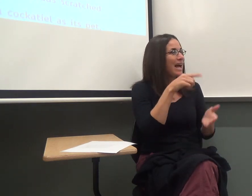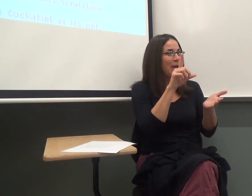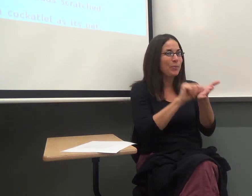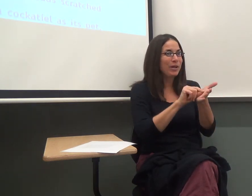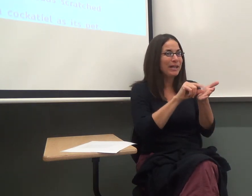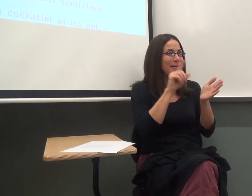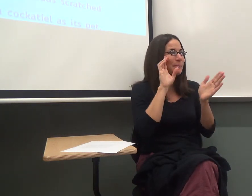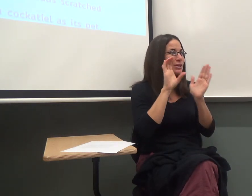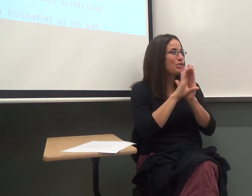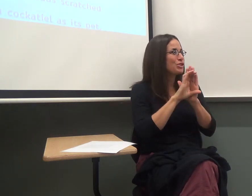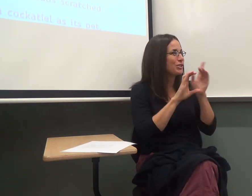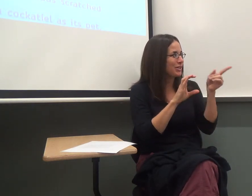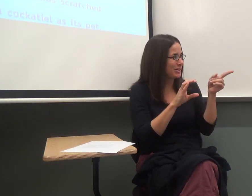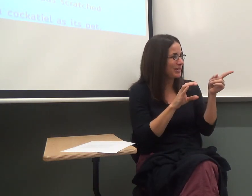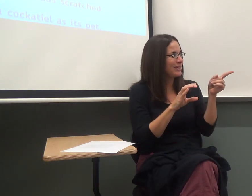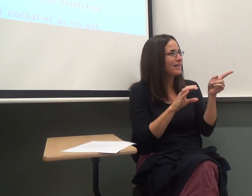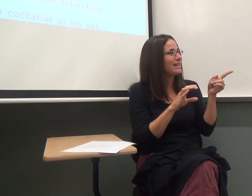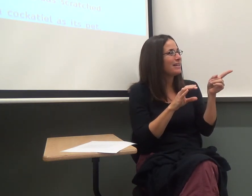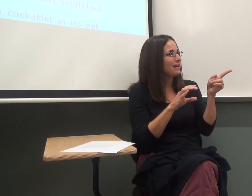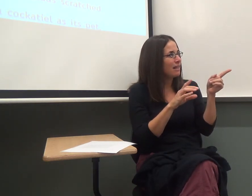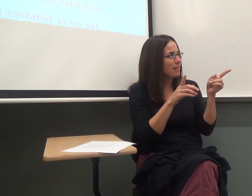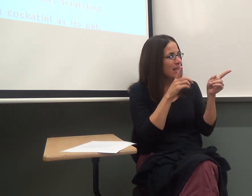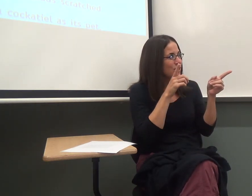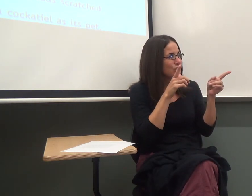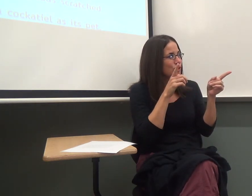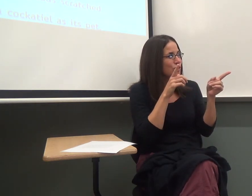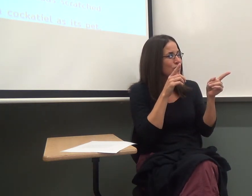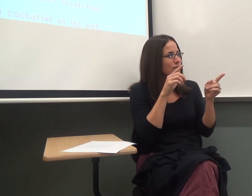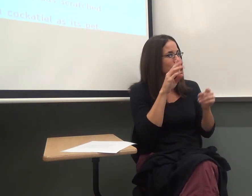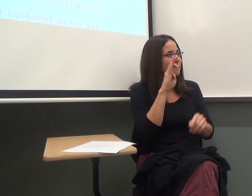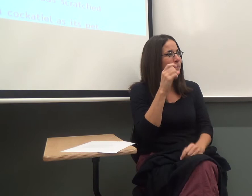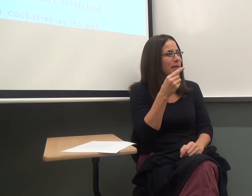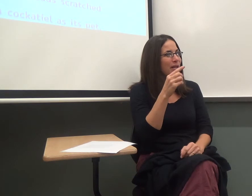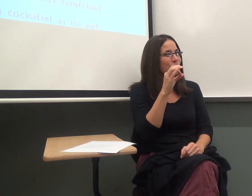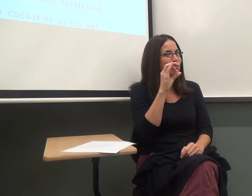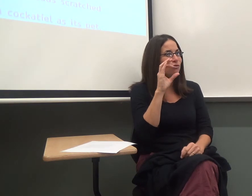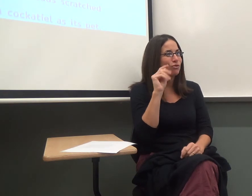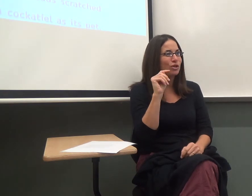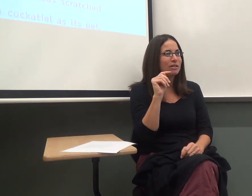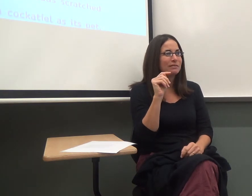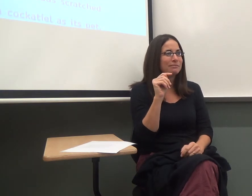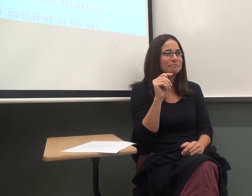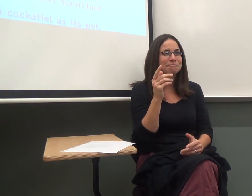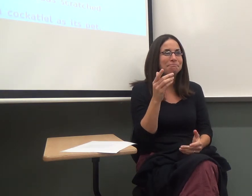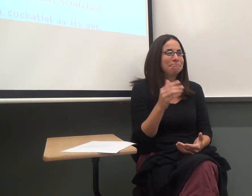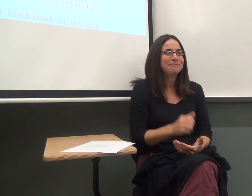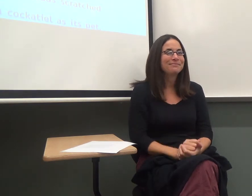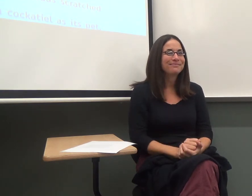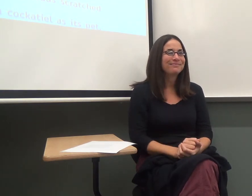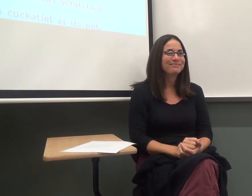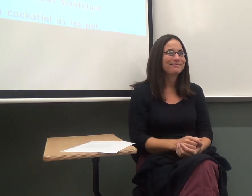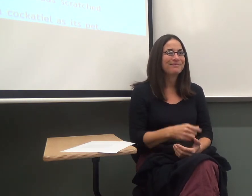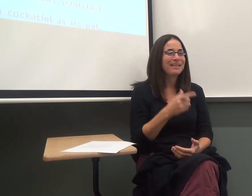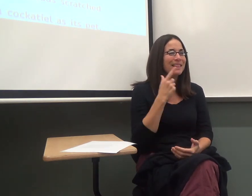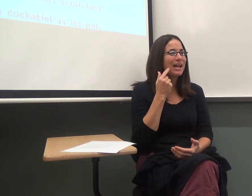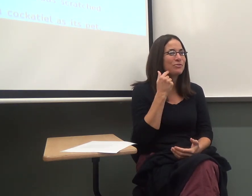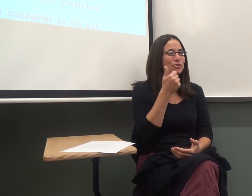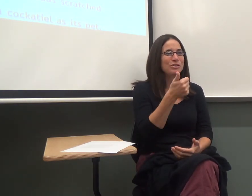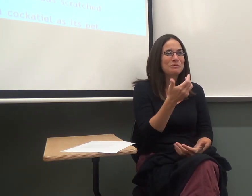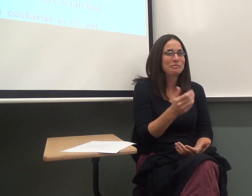commercial. That's funny. That's lunch, and then this is Bigfoot Science. I like it. It's funny. Should we hold on to the homework then just